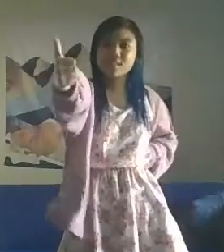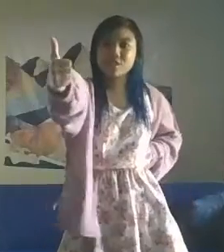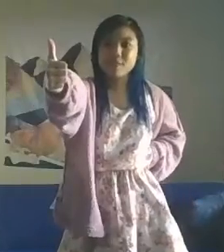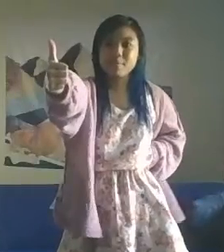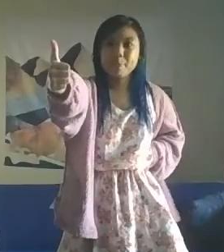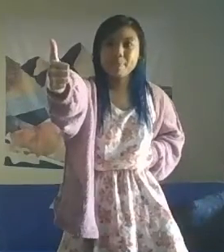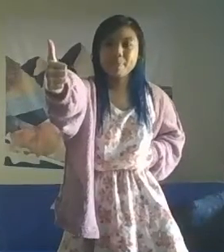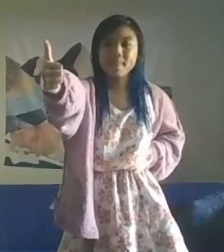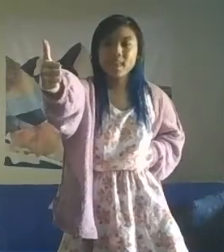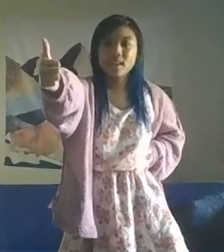it.